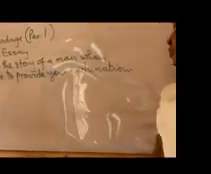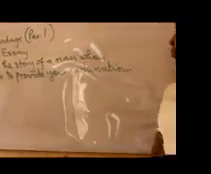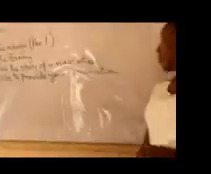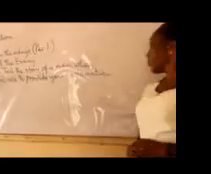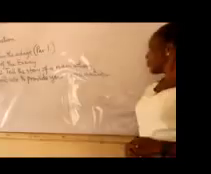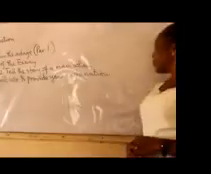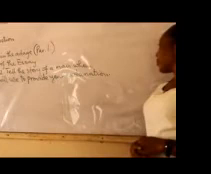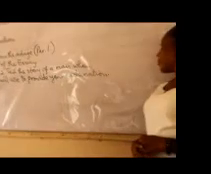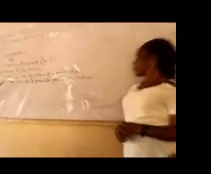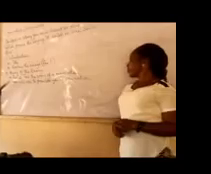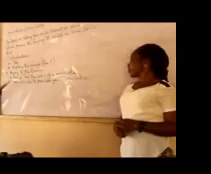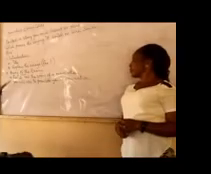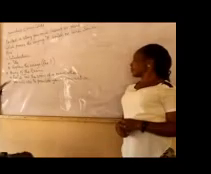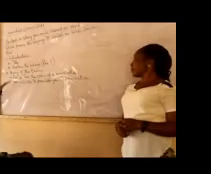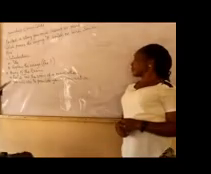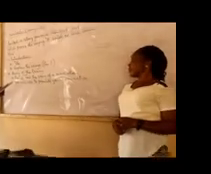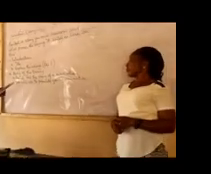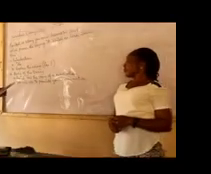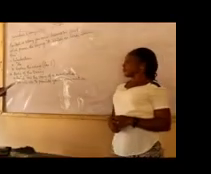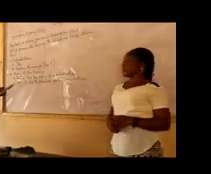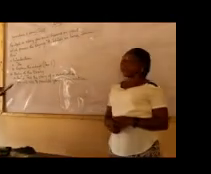Rich or poor.